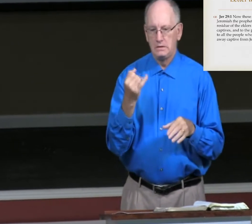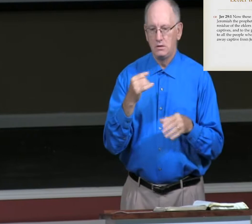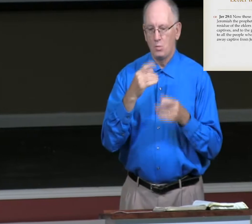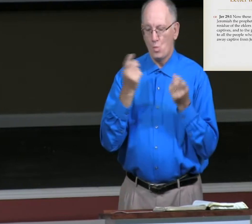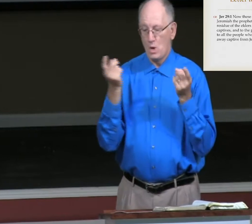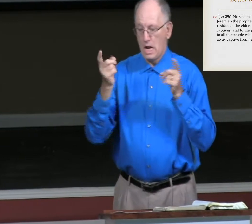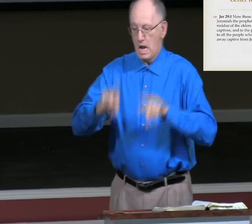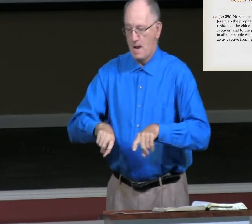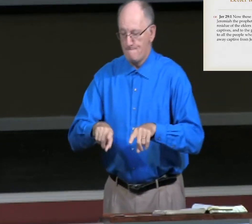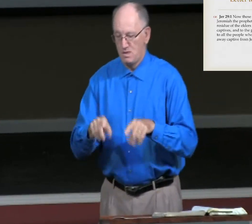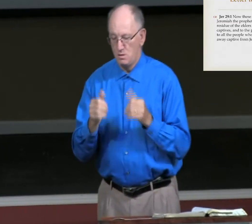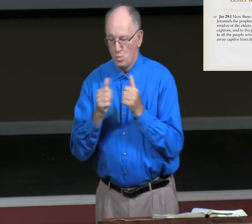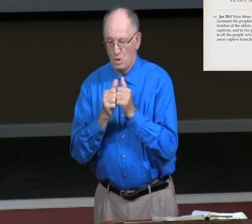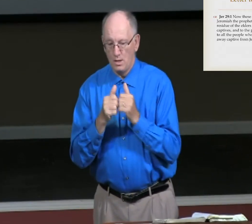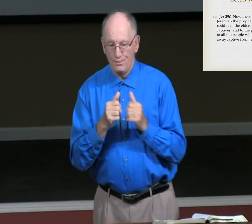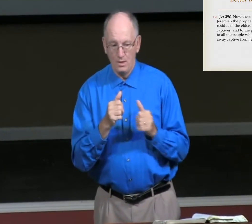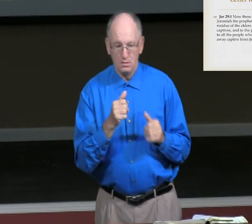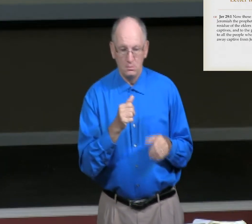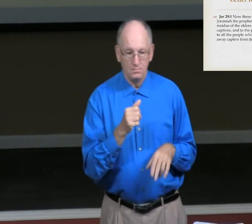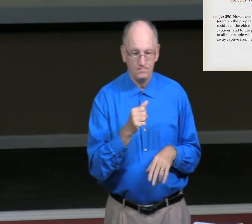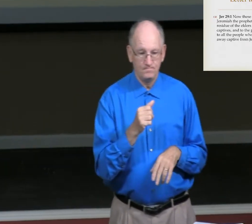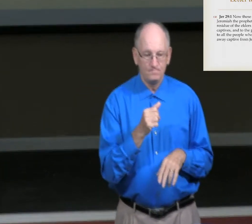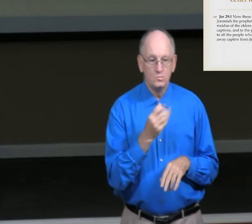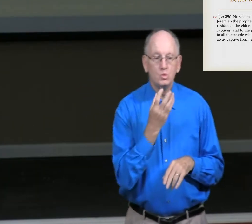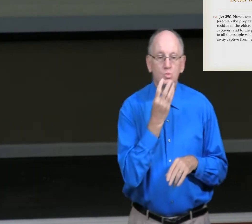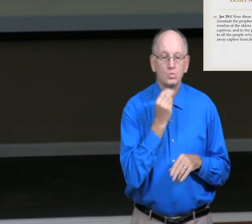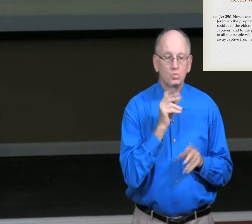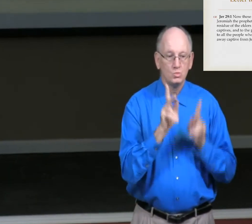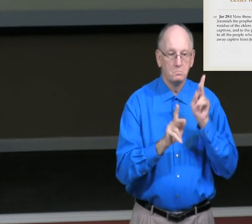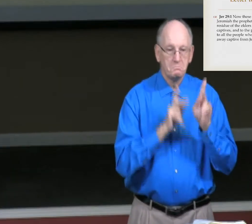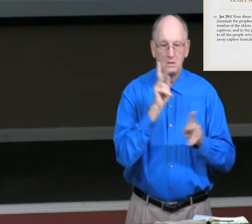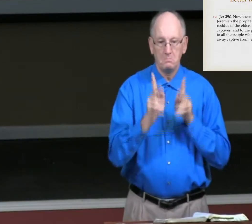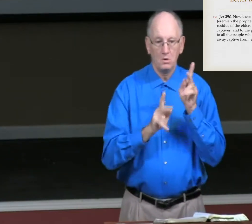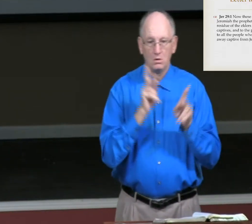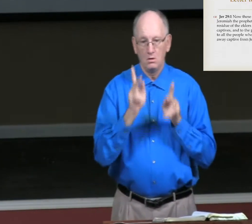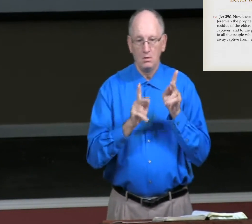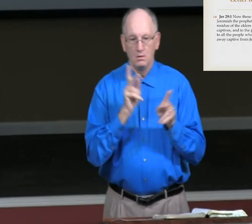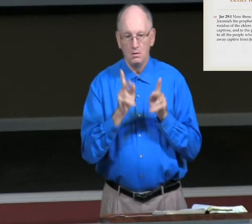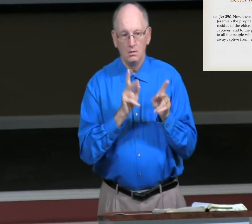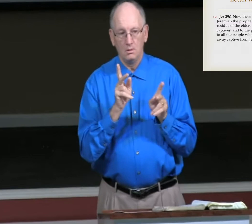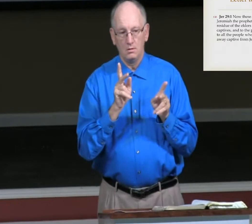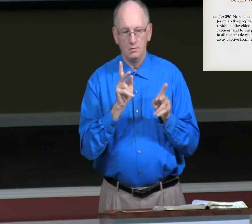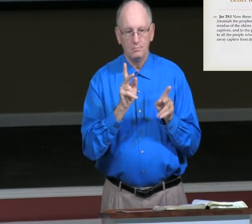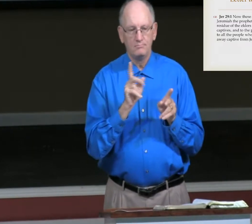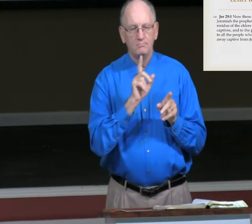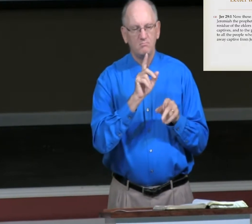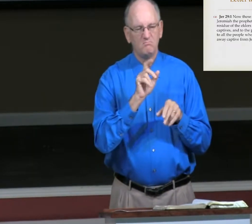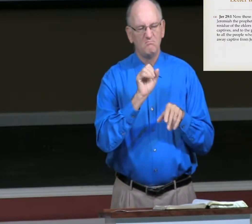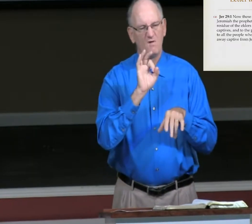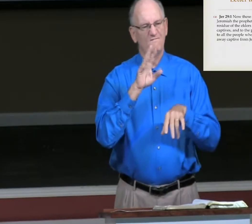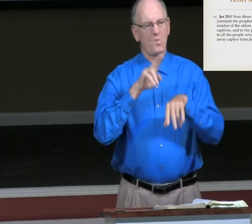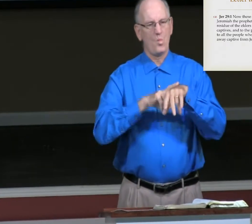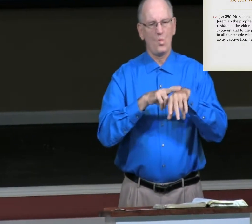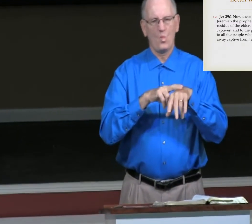what do? And so in this portion of scripture, they're going through the same situation. The